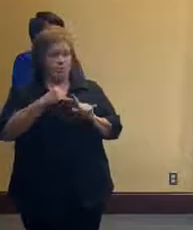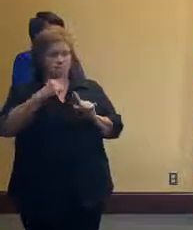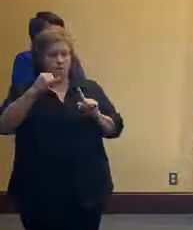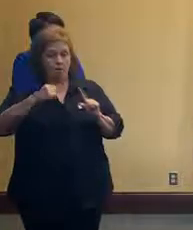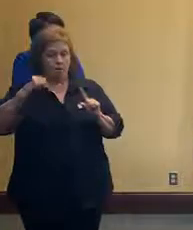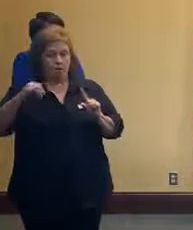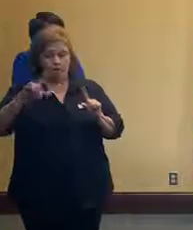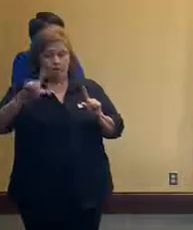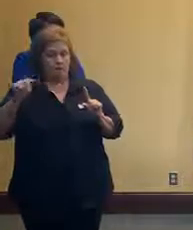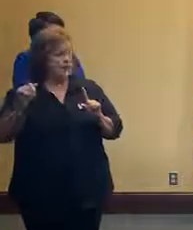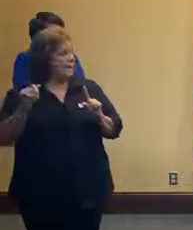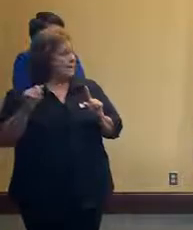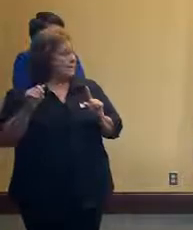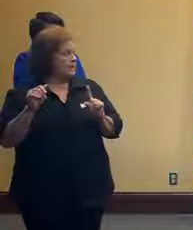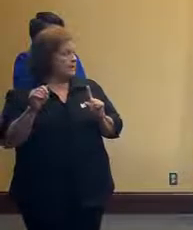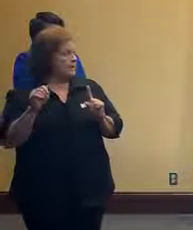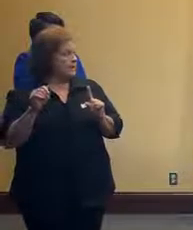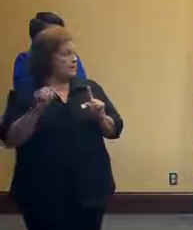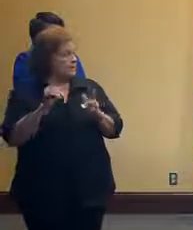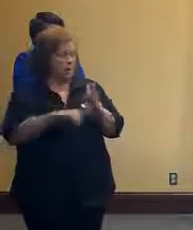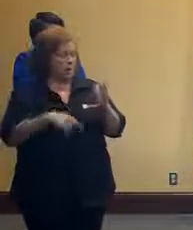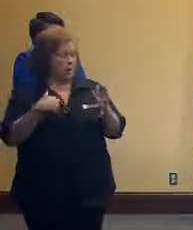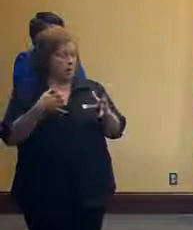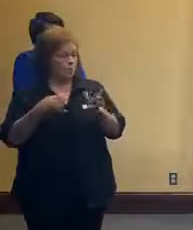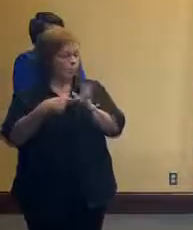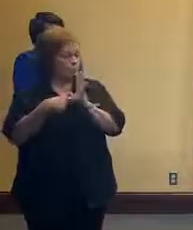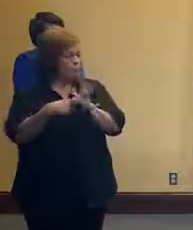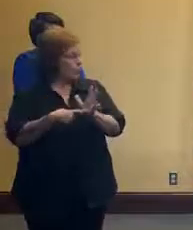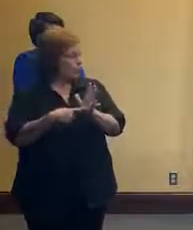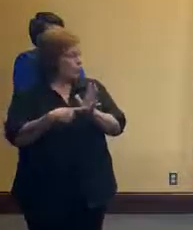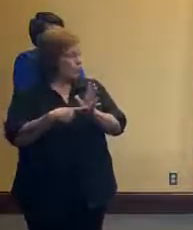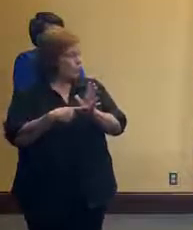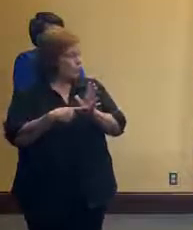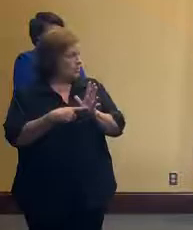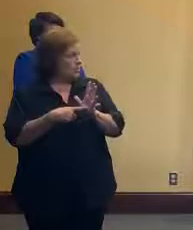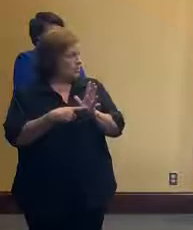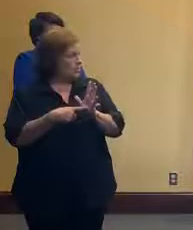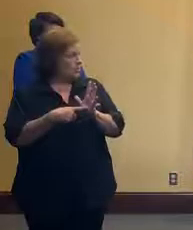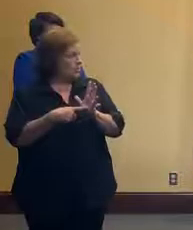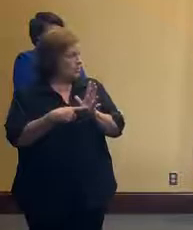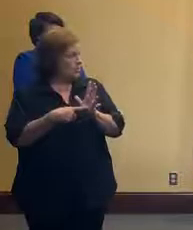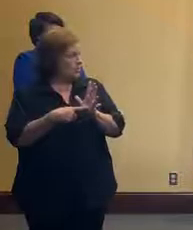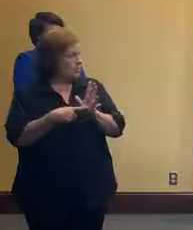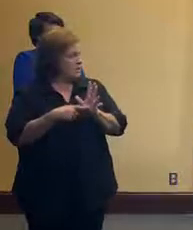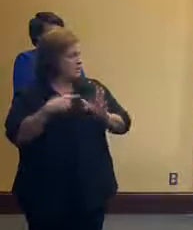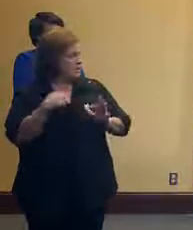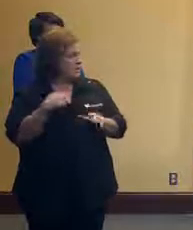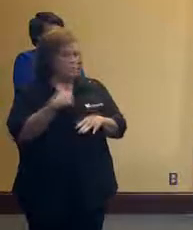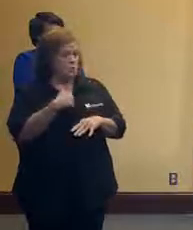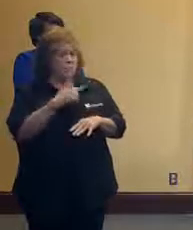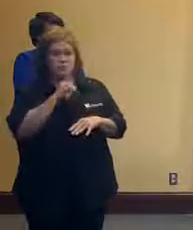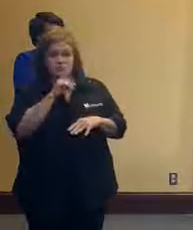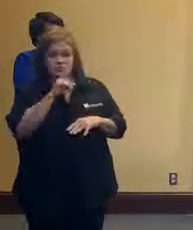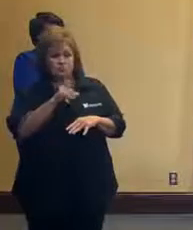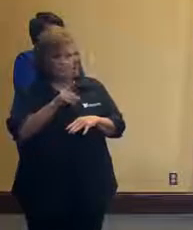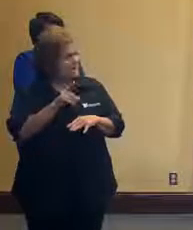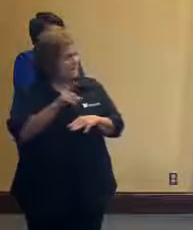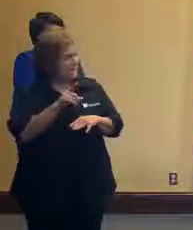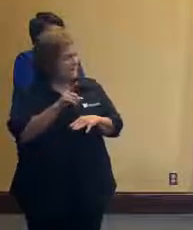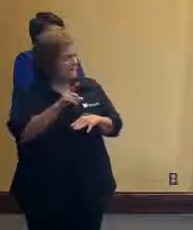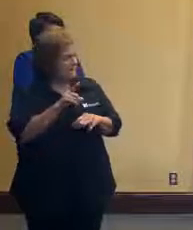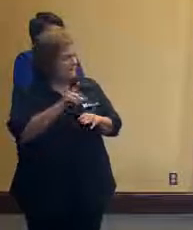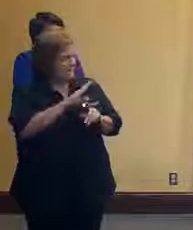is Louisiana. And what I wanted to highlight here as part of the framing is we never really reached where we